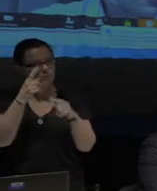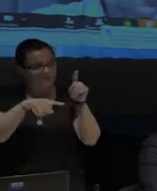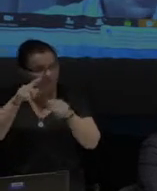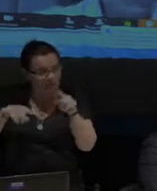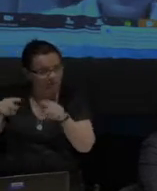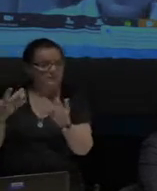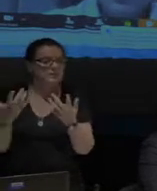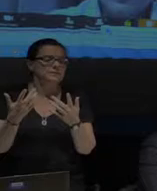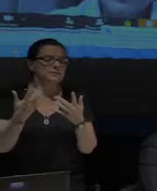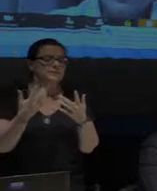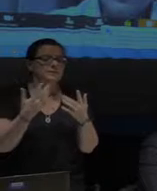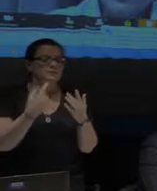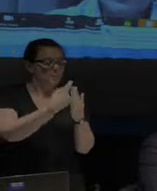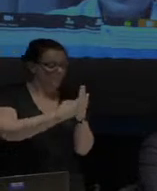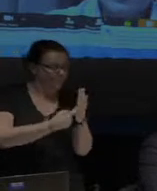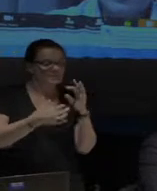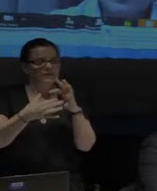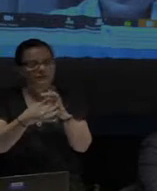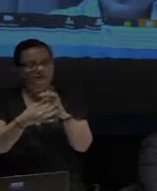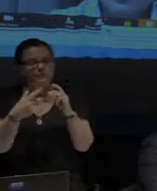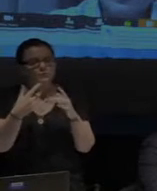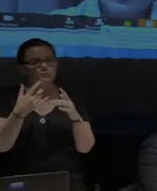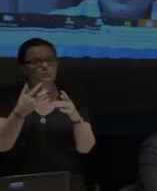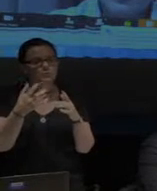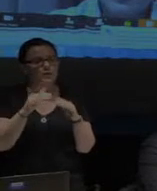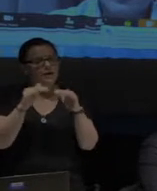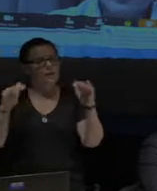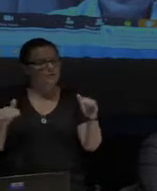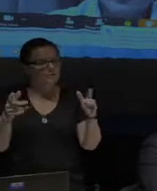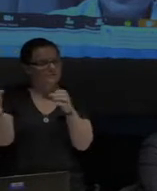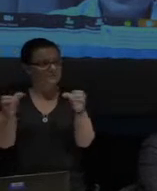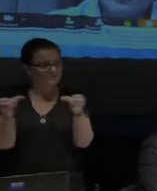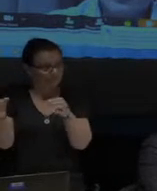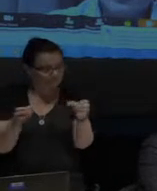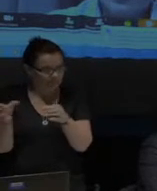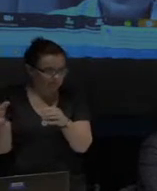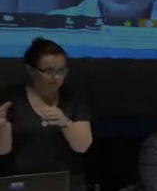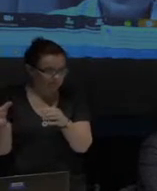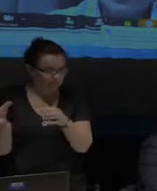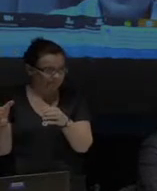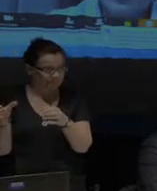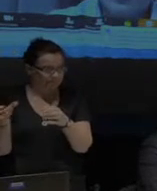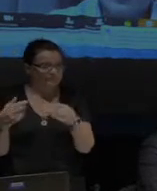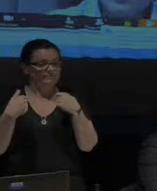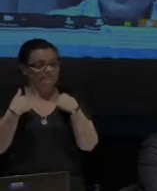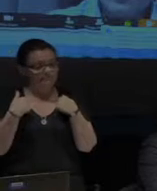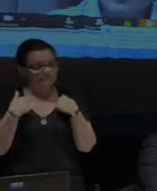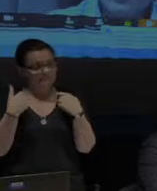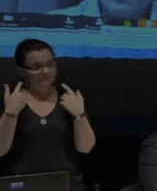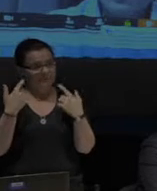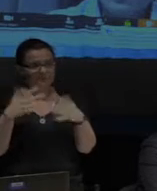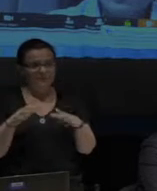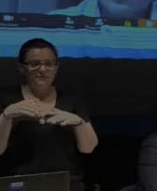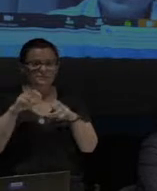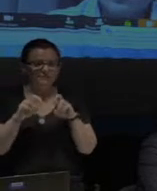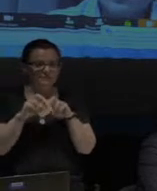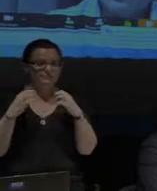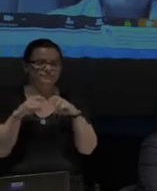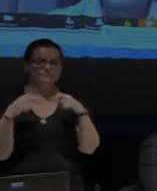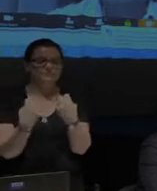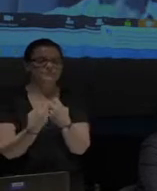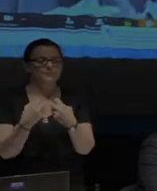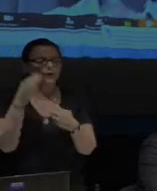on equality and of recruitment opportunity and so on and so forth. I've spent a lot of time sitting in committee rooms devising